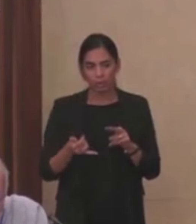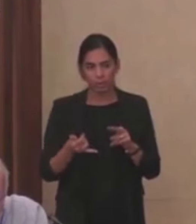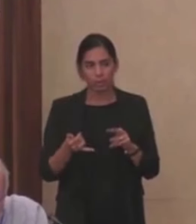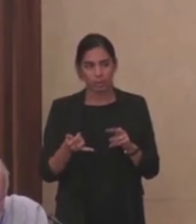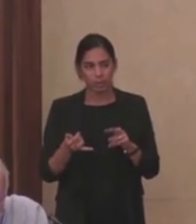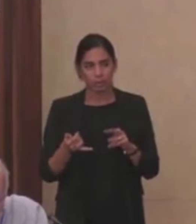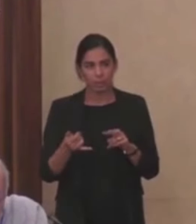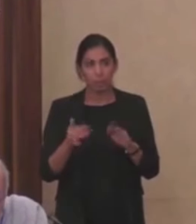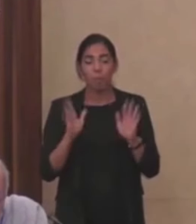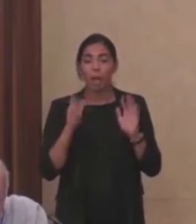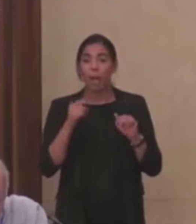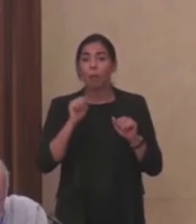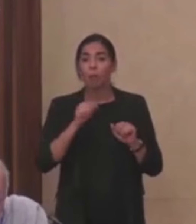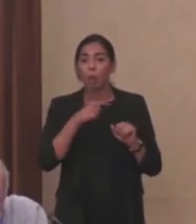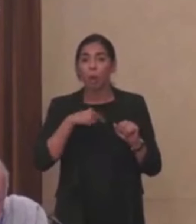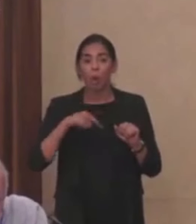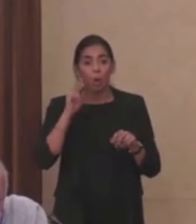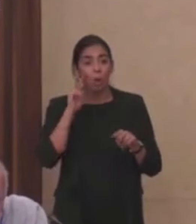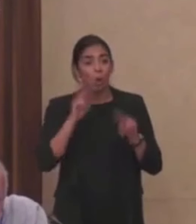their data.